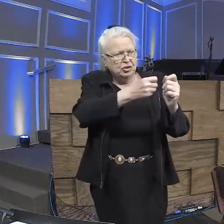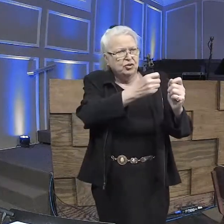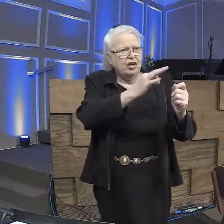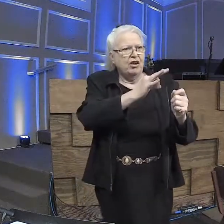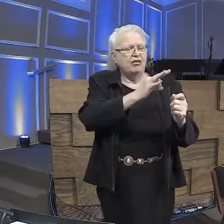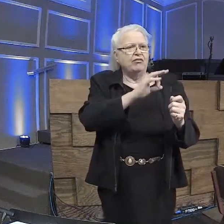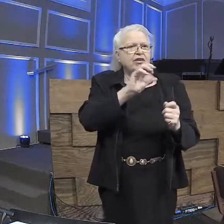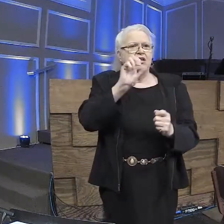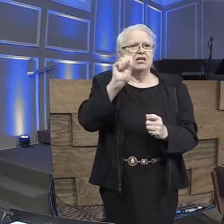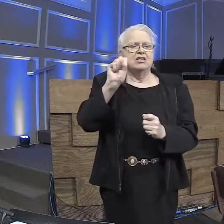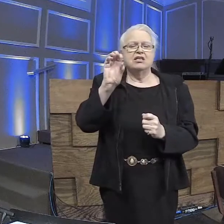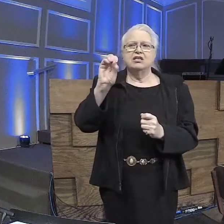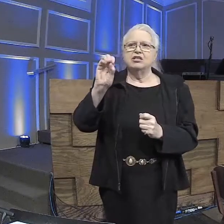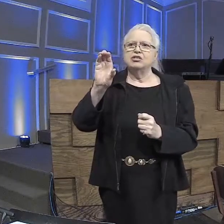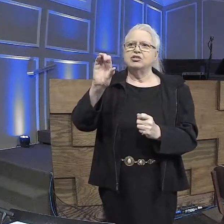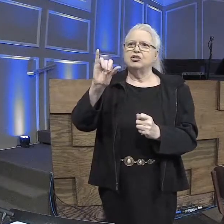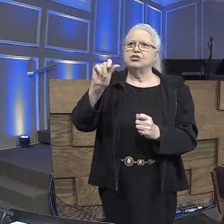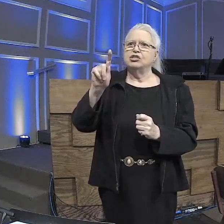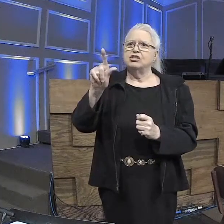and atheism.